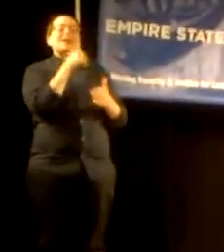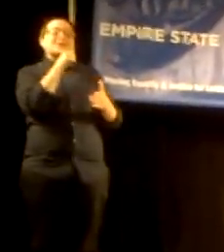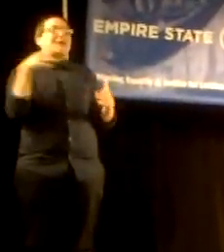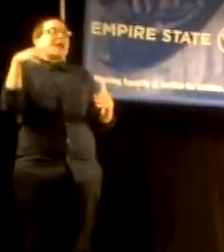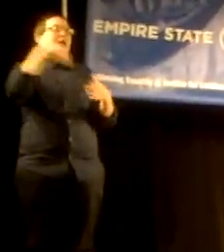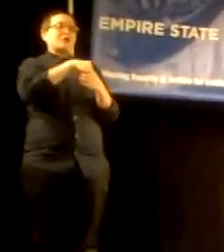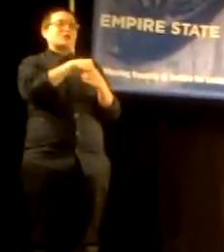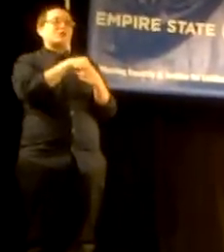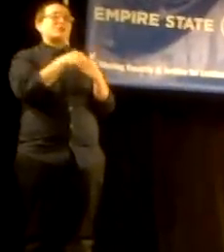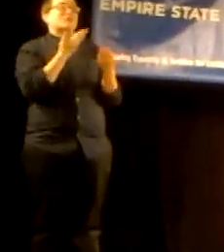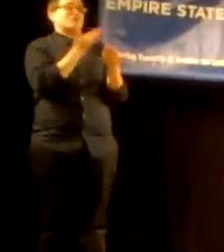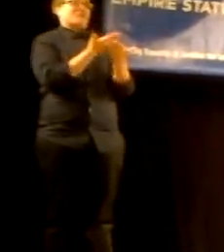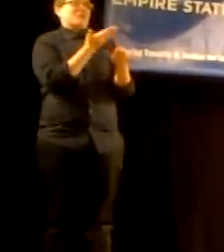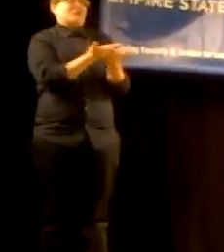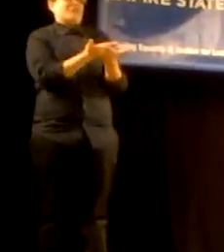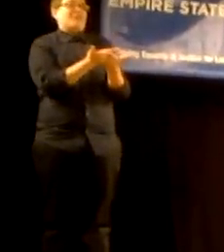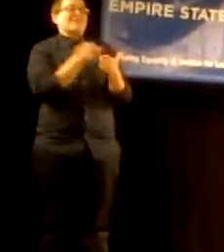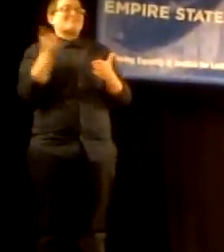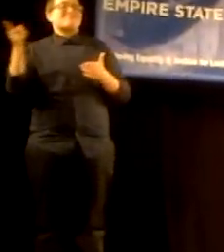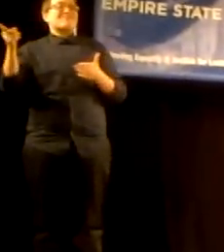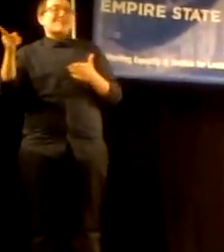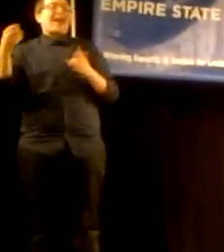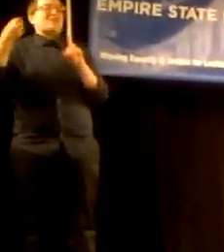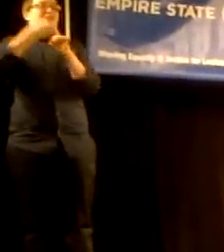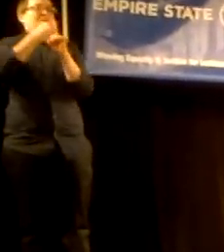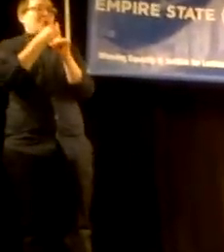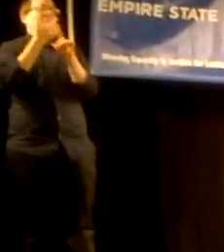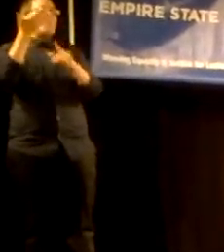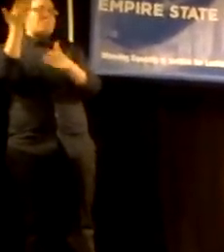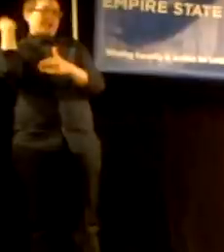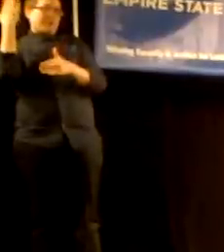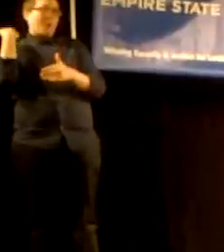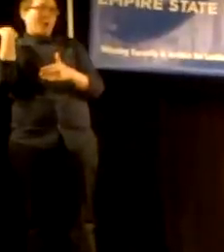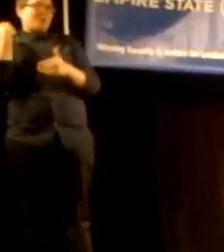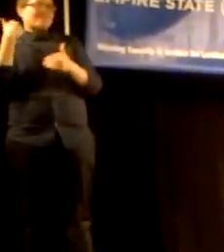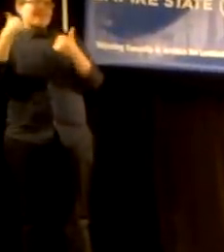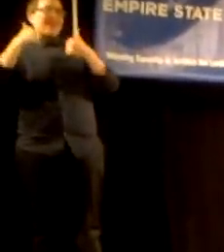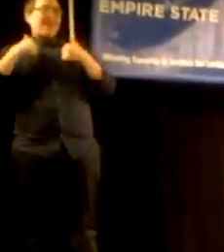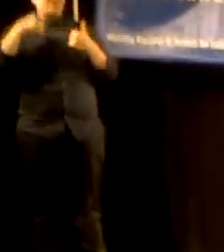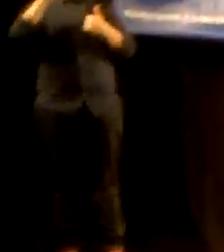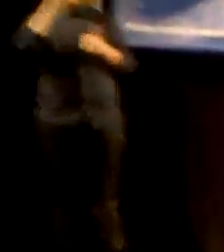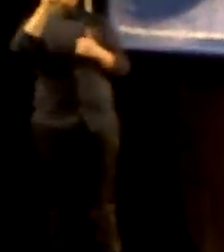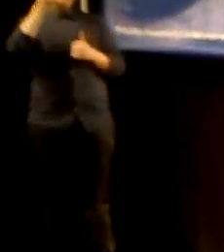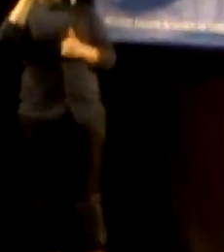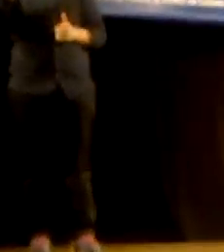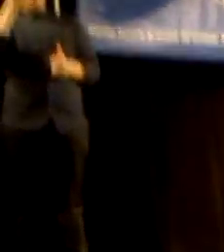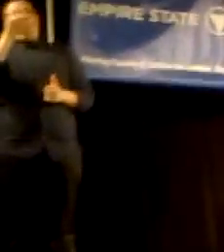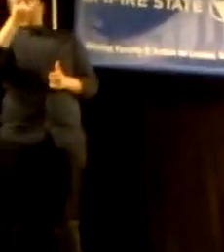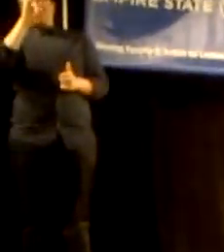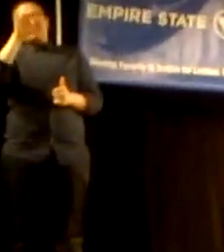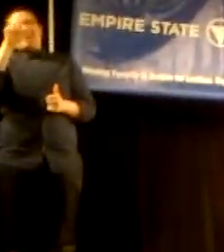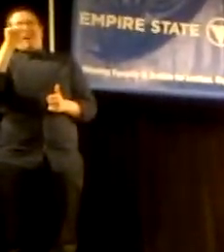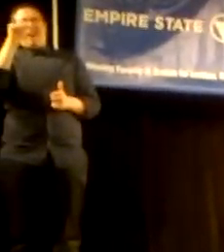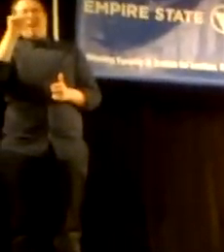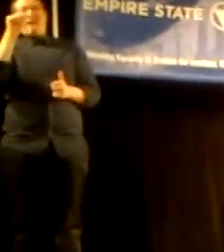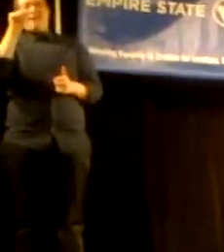of her attacker's prior assault convictions, evidence of the swastika tattooed on his chest,